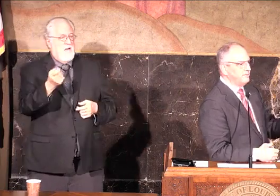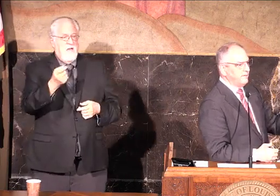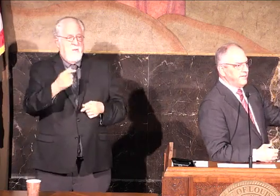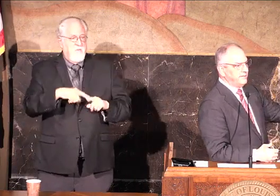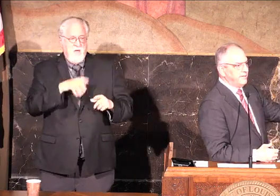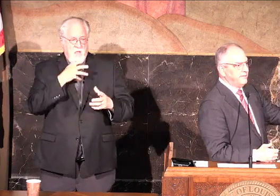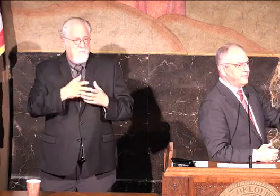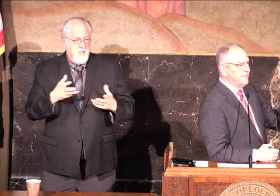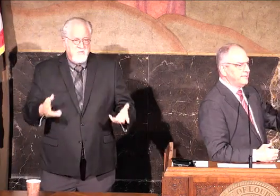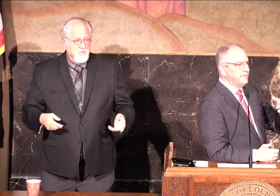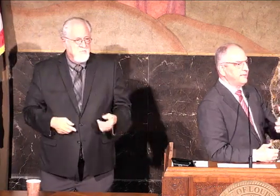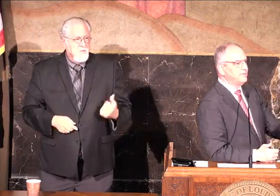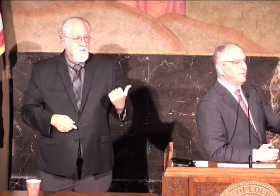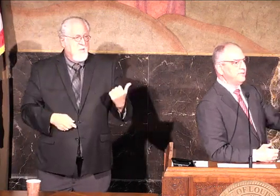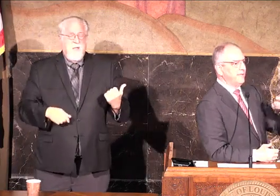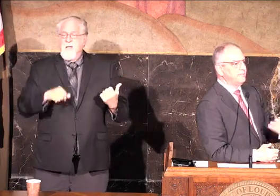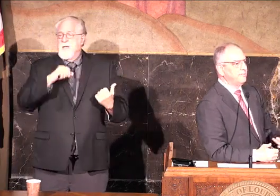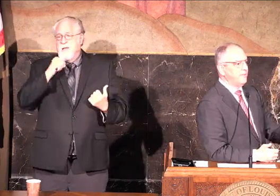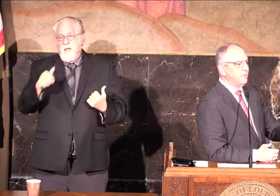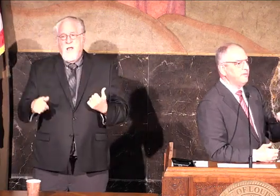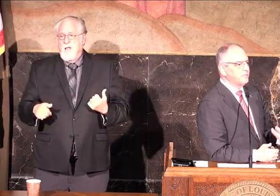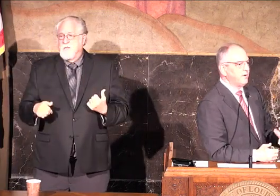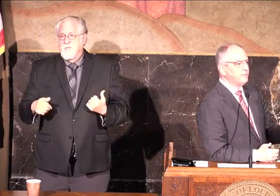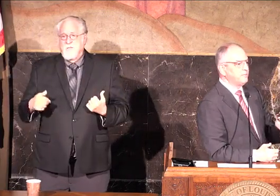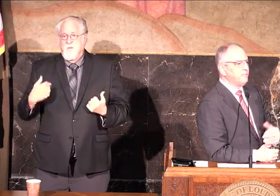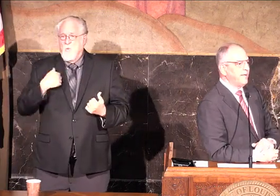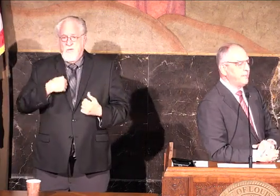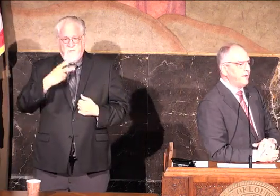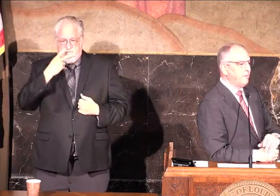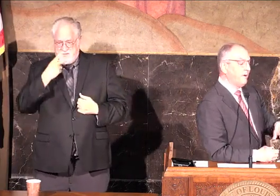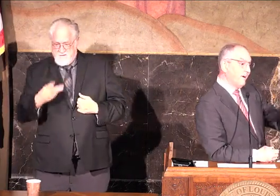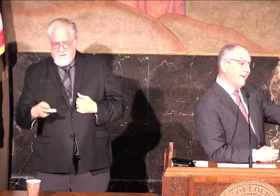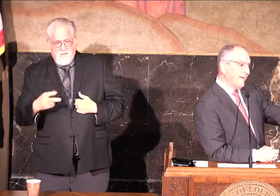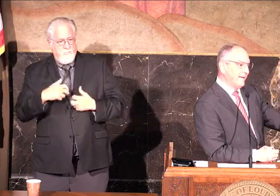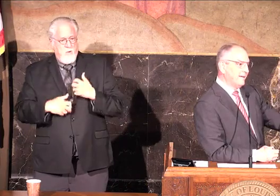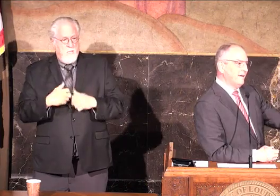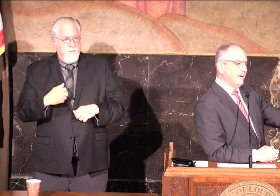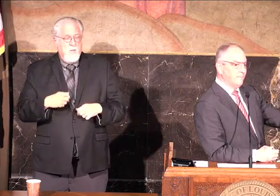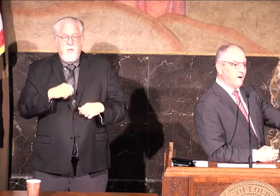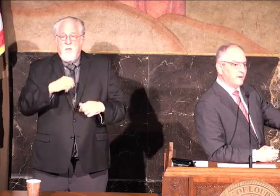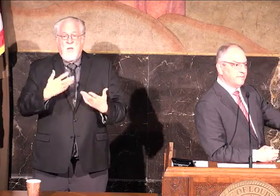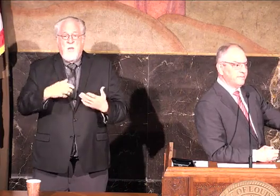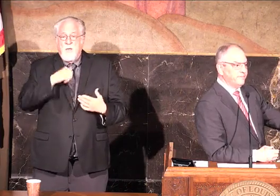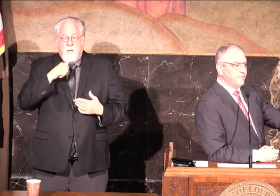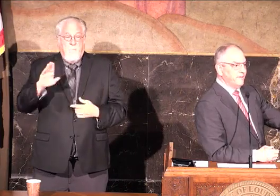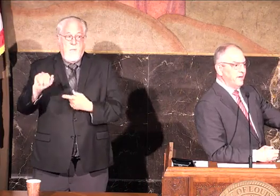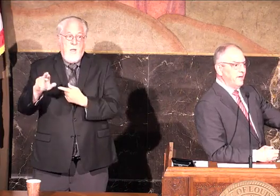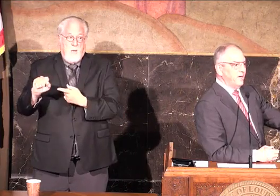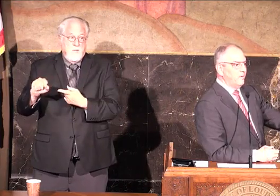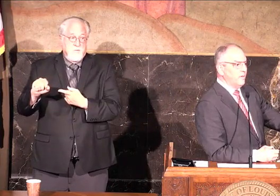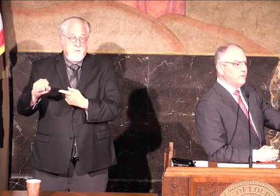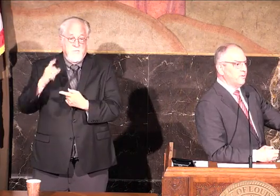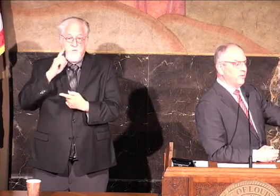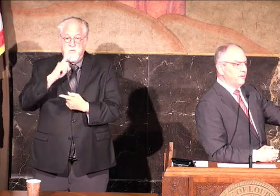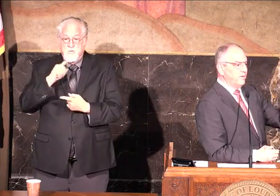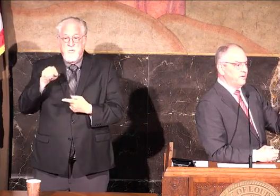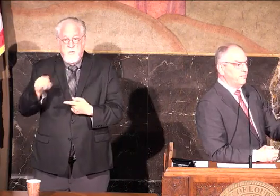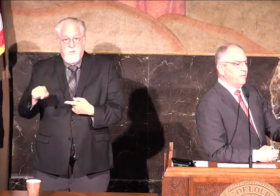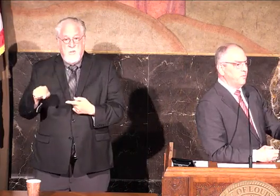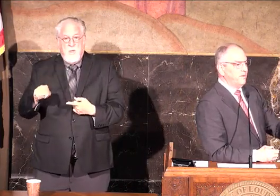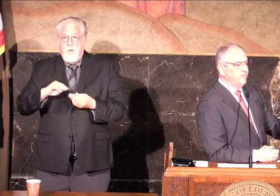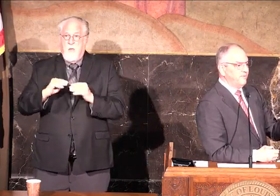so it's not something that we've experienced as being a problem here, unlike bars, which were